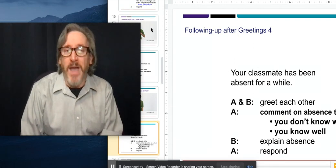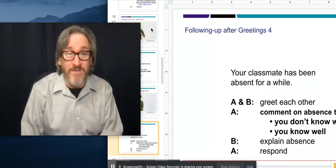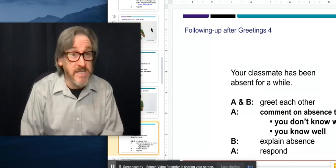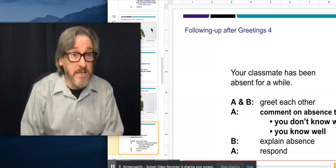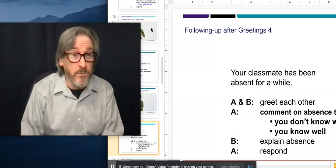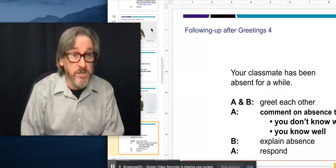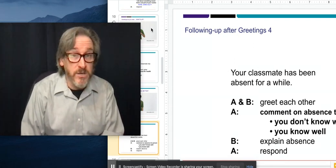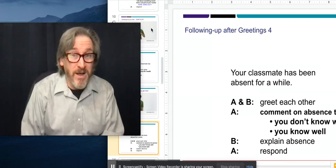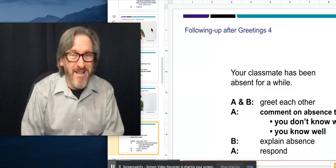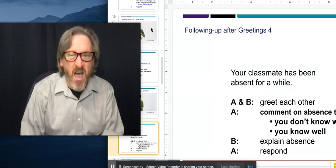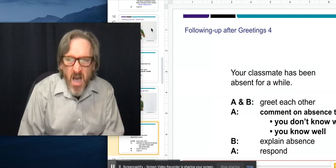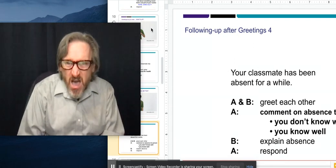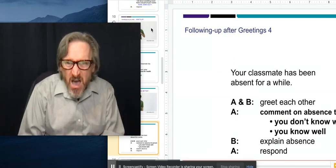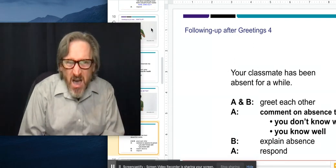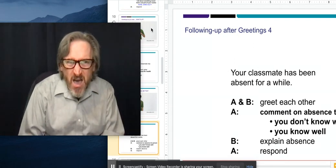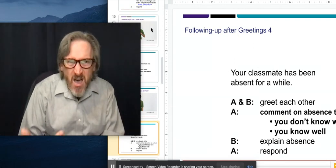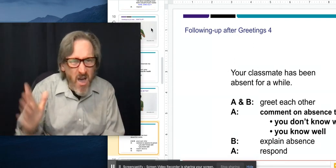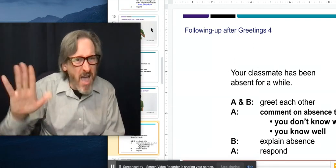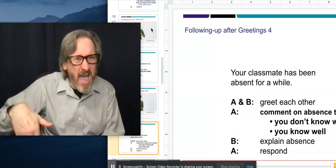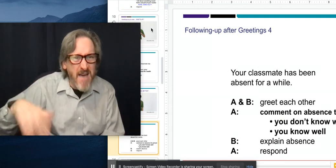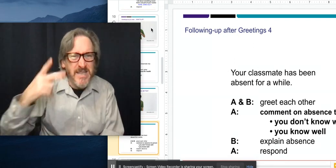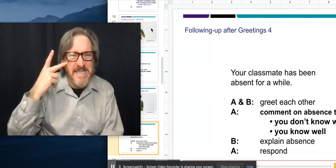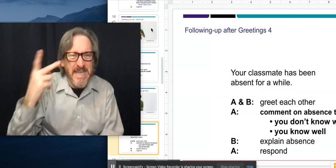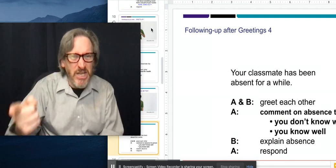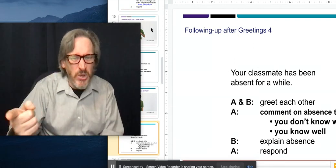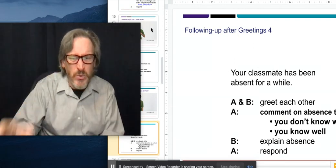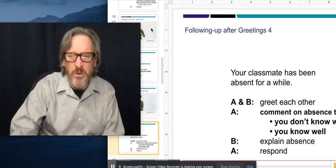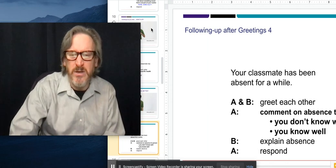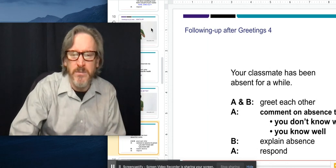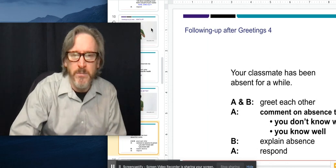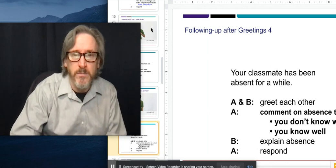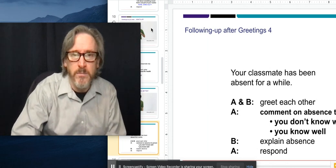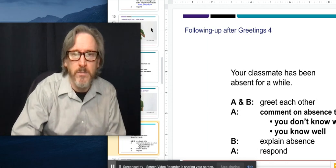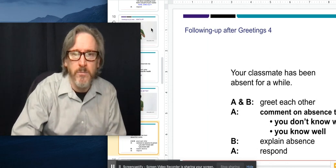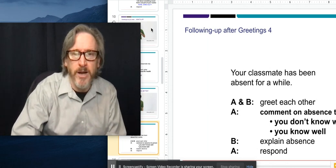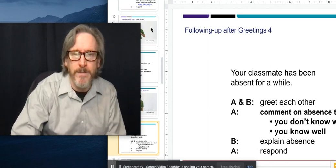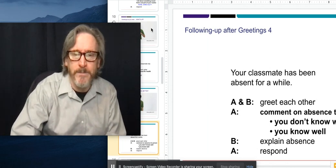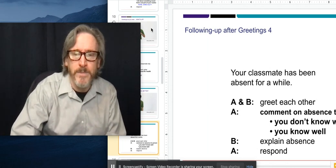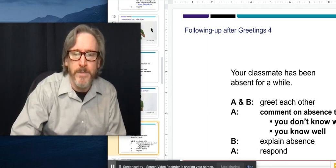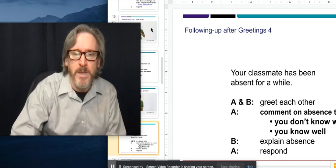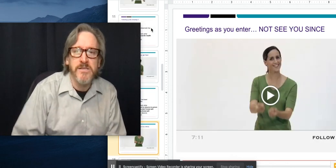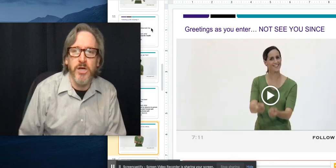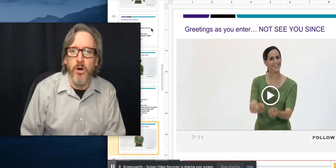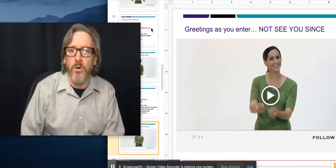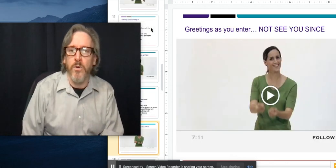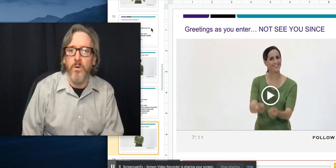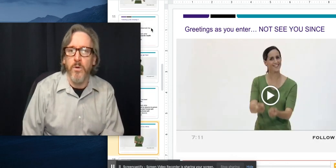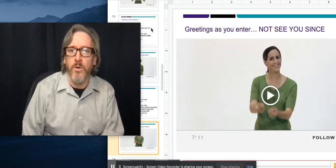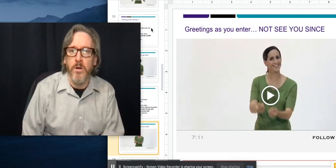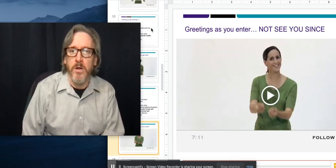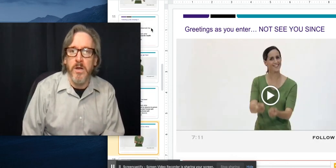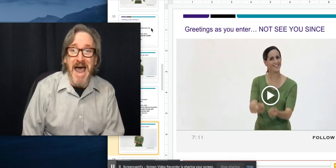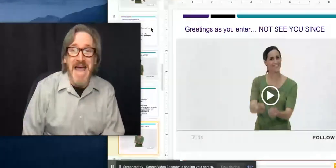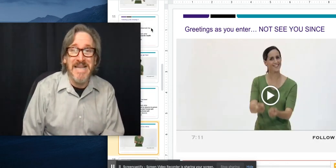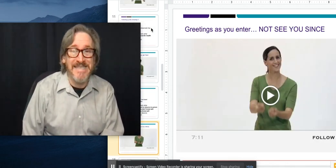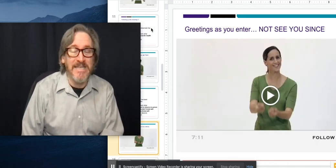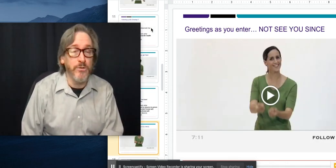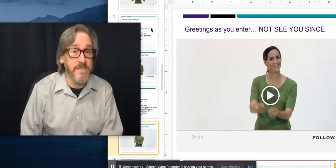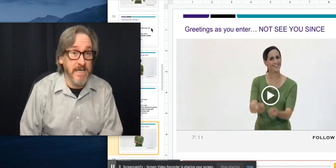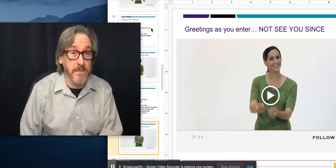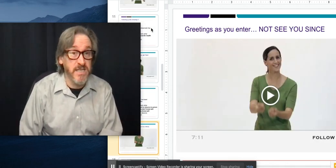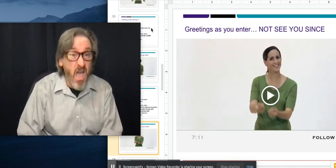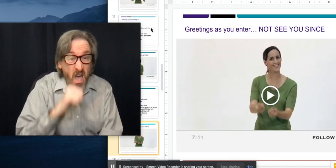If you haven't seen the person in a while, haven't seen you, right? So not